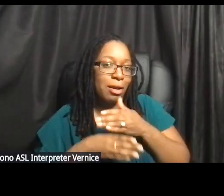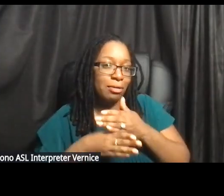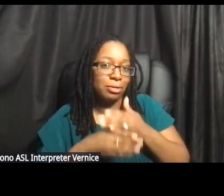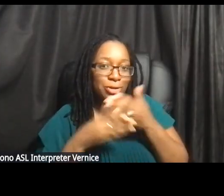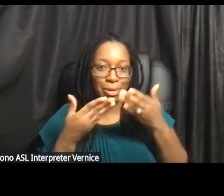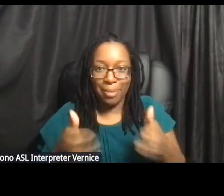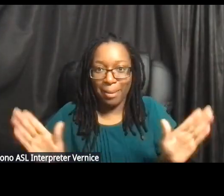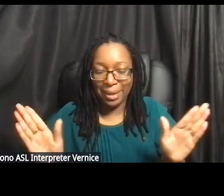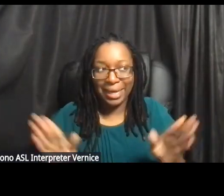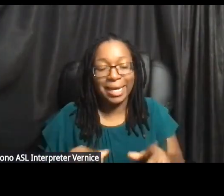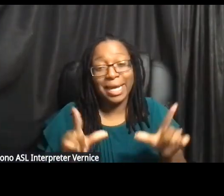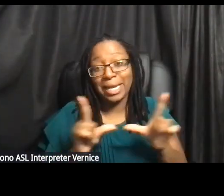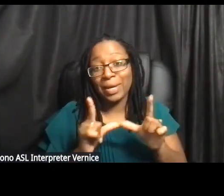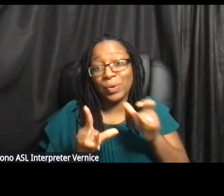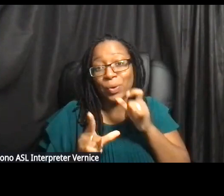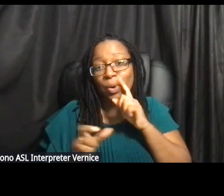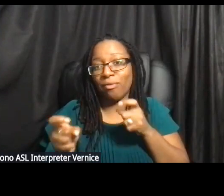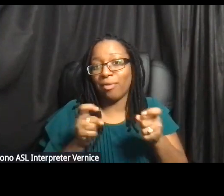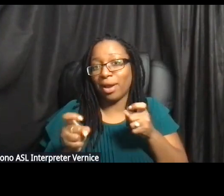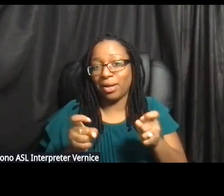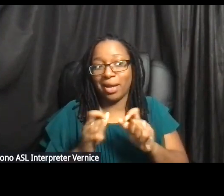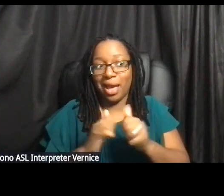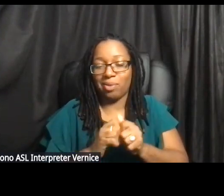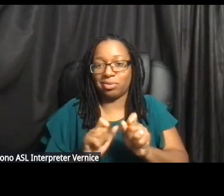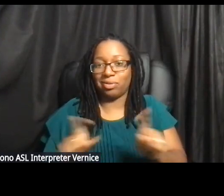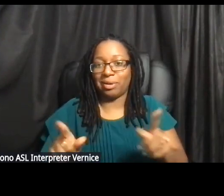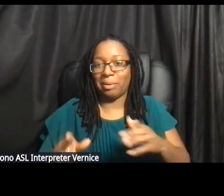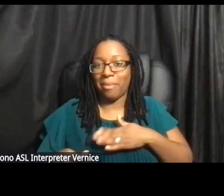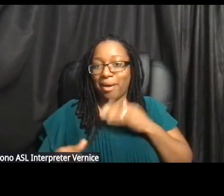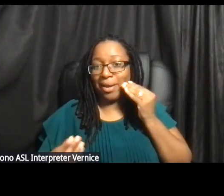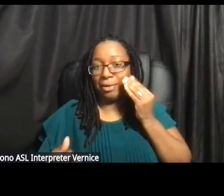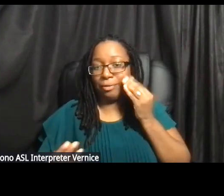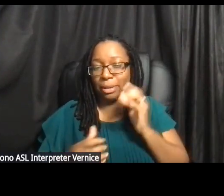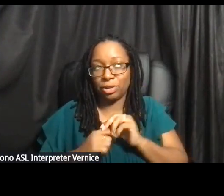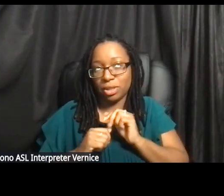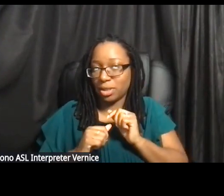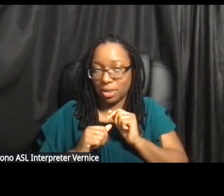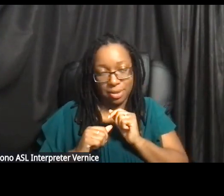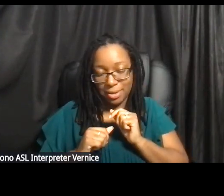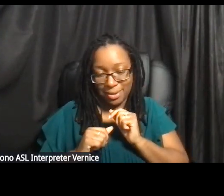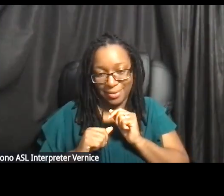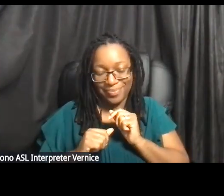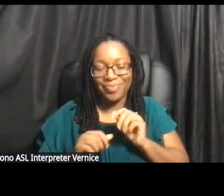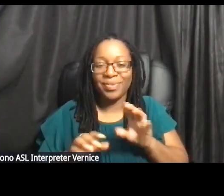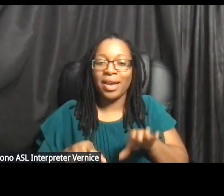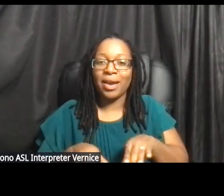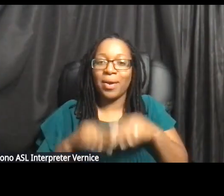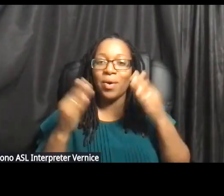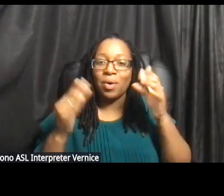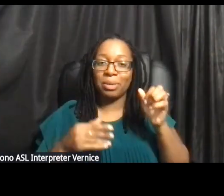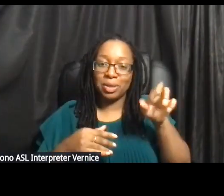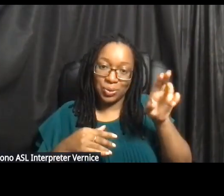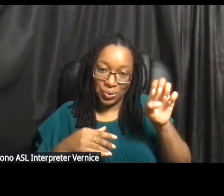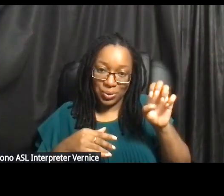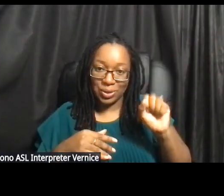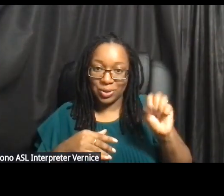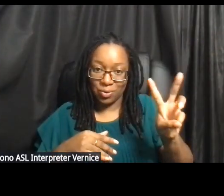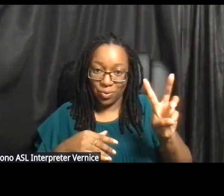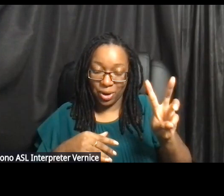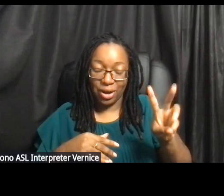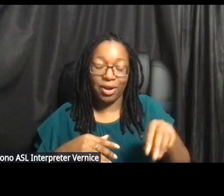licenses that regulate usage and redistribution. Open source software source